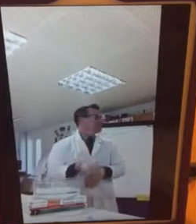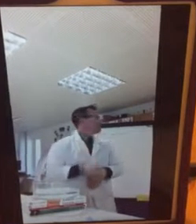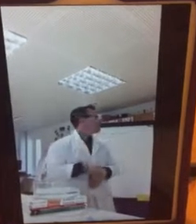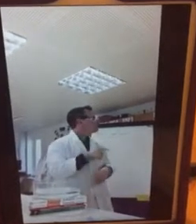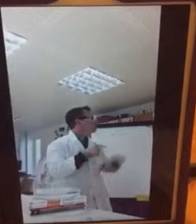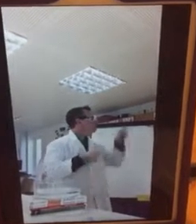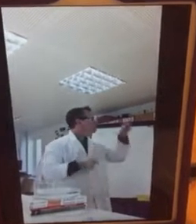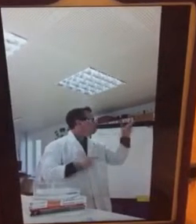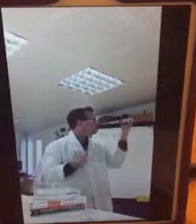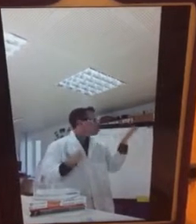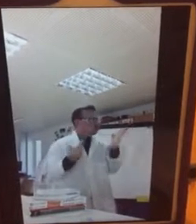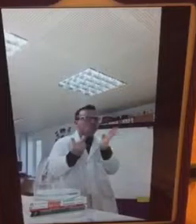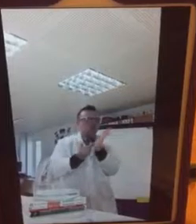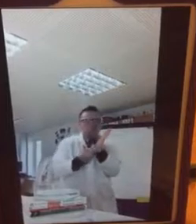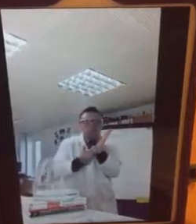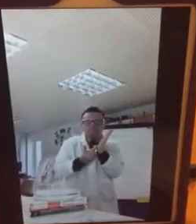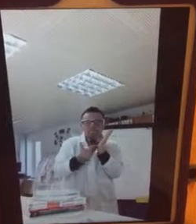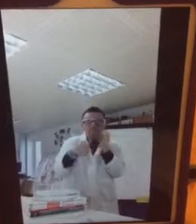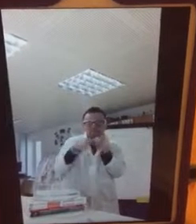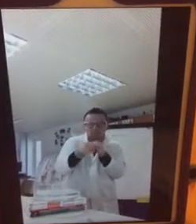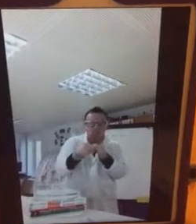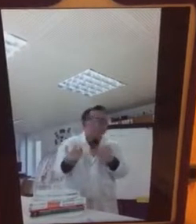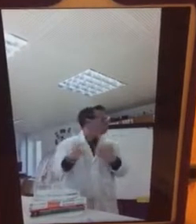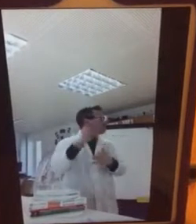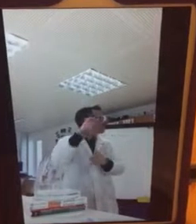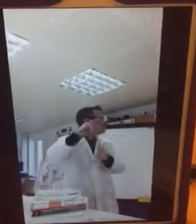So unfortunately, you won't be able to do this at home.